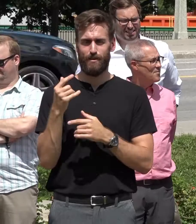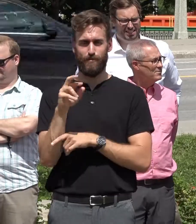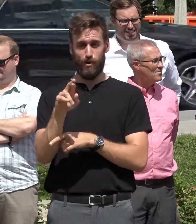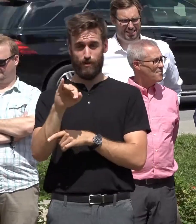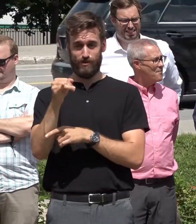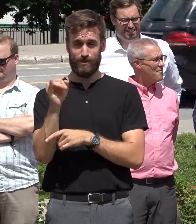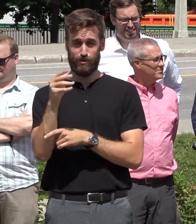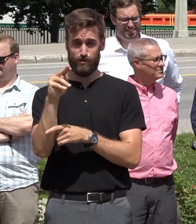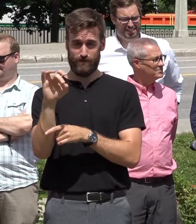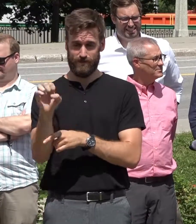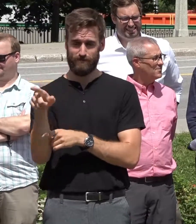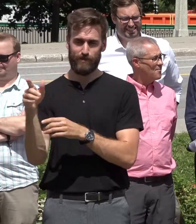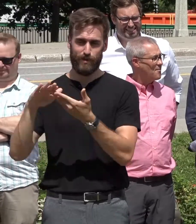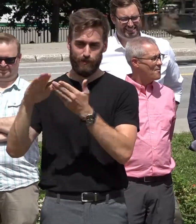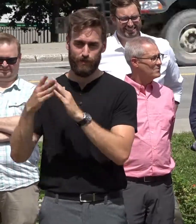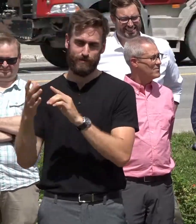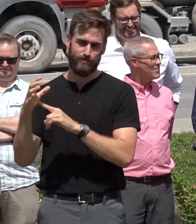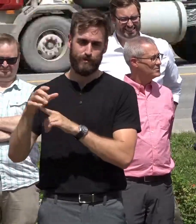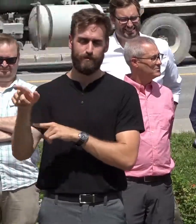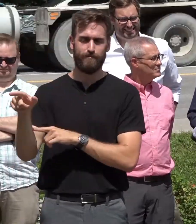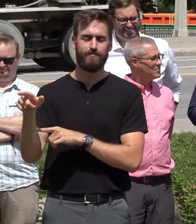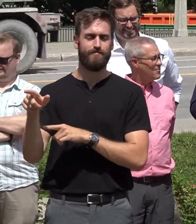this year's inaugural Community Champion.